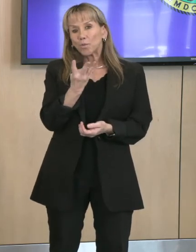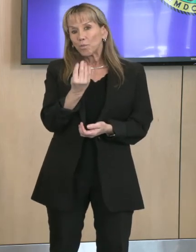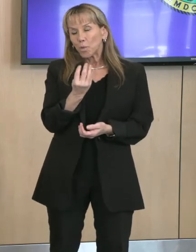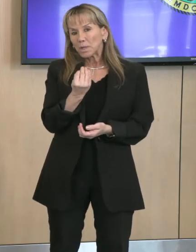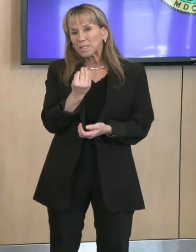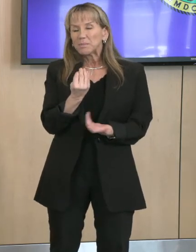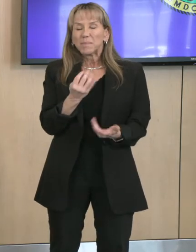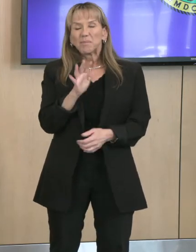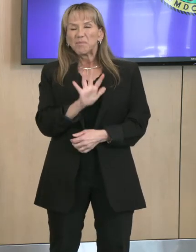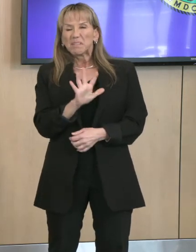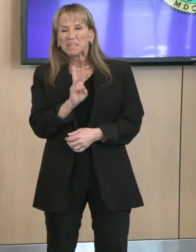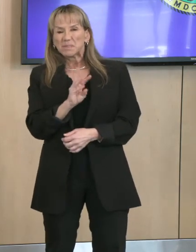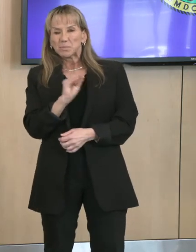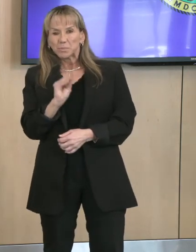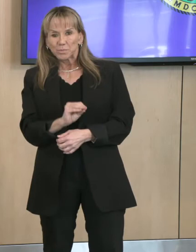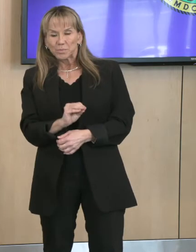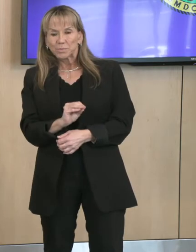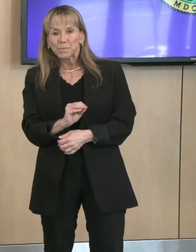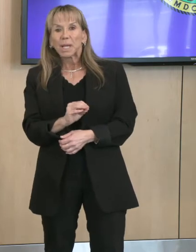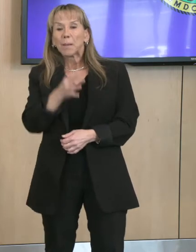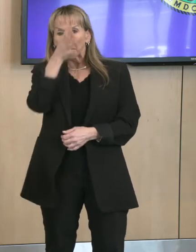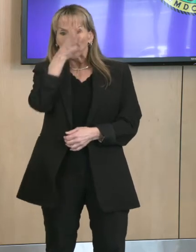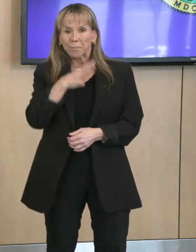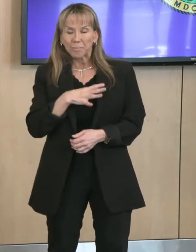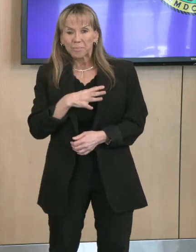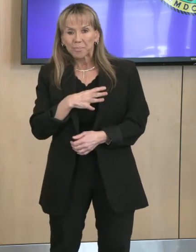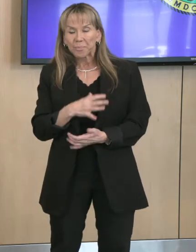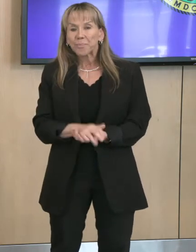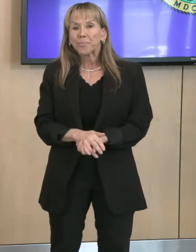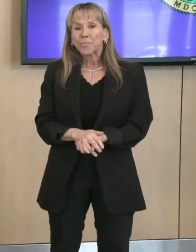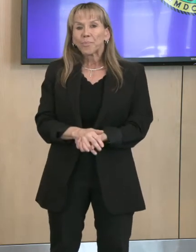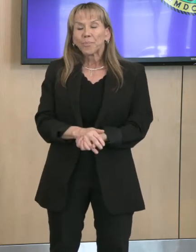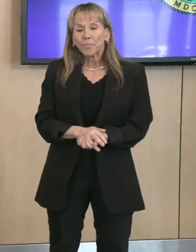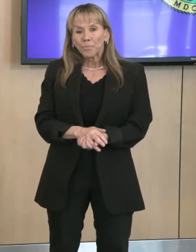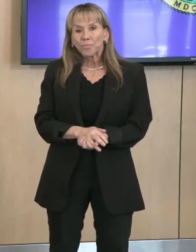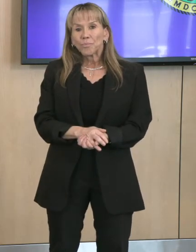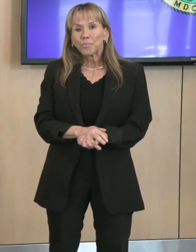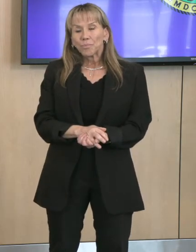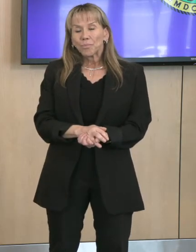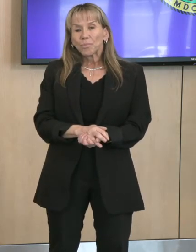414 or 56% were male, and for